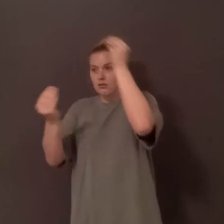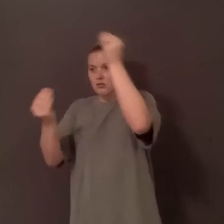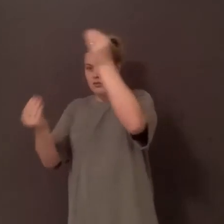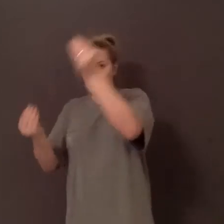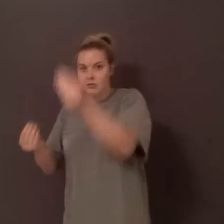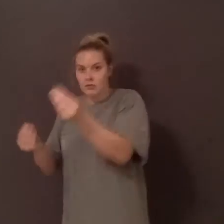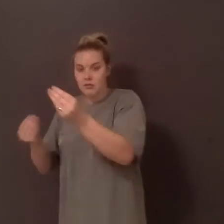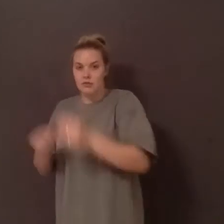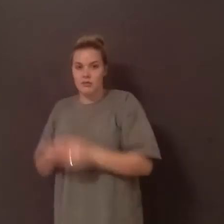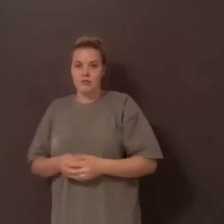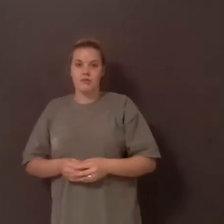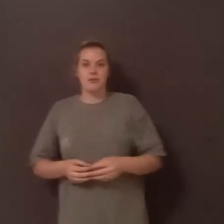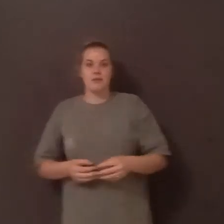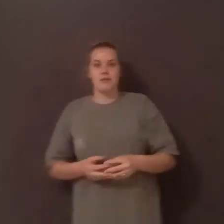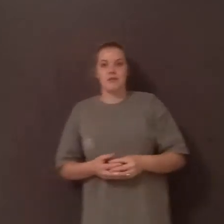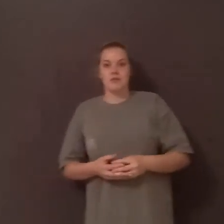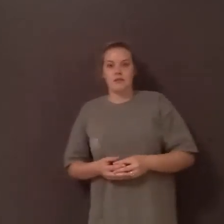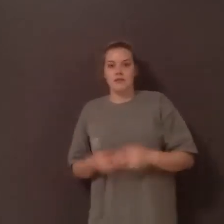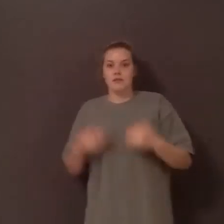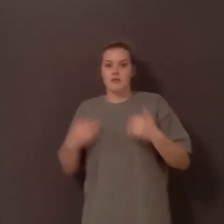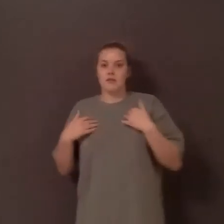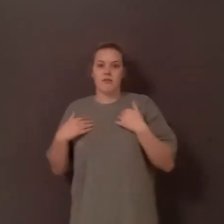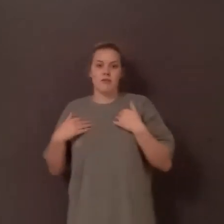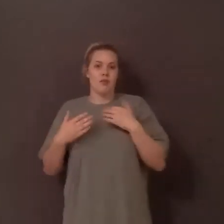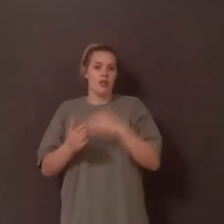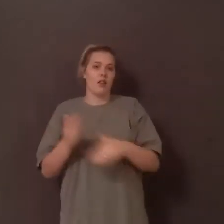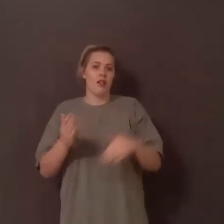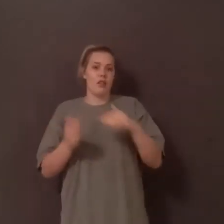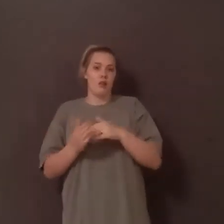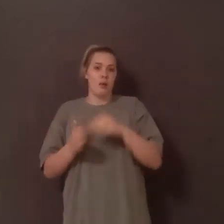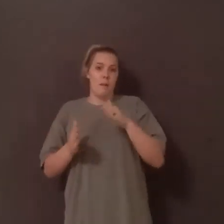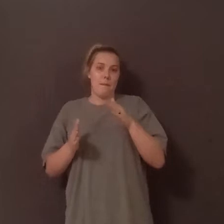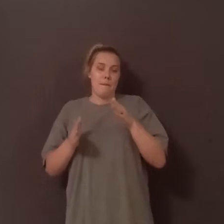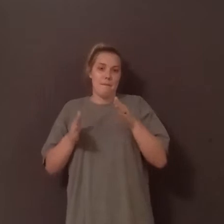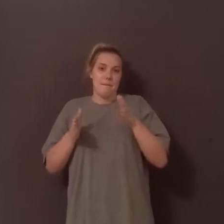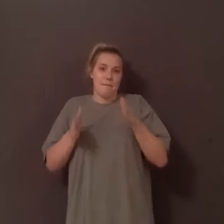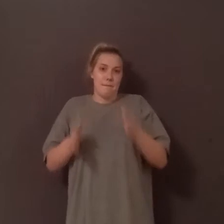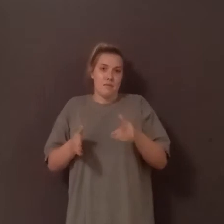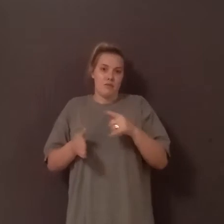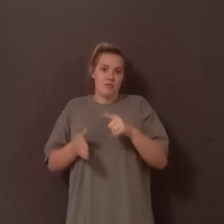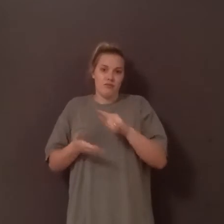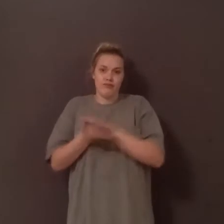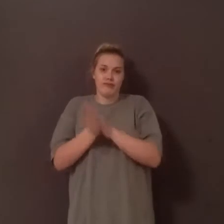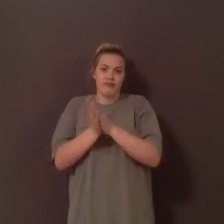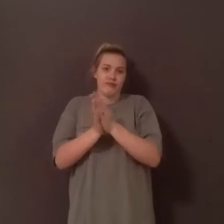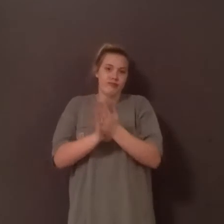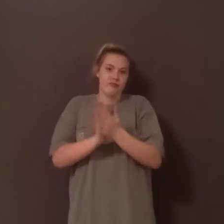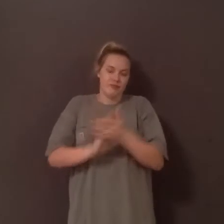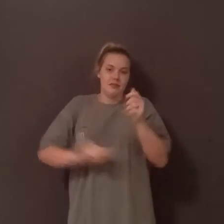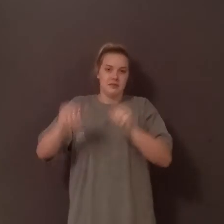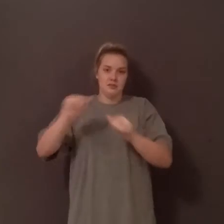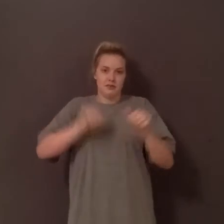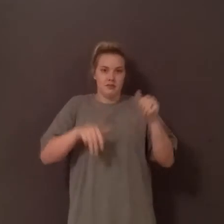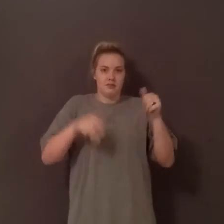Hubbard won thousands of converts. Hello, my name is David Miscavige, and I'm